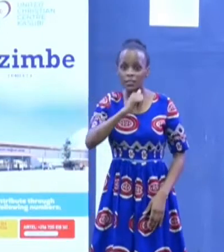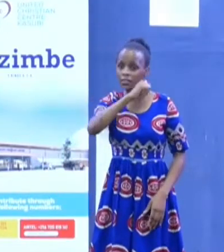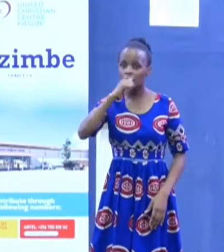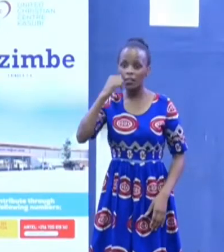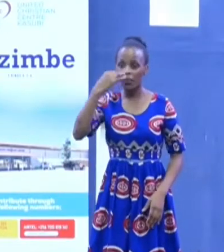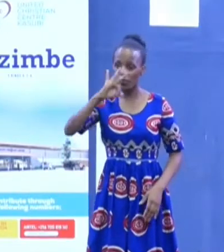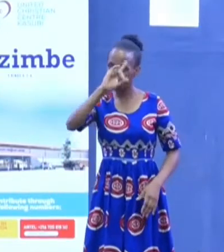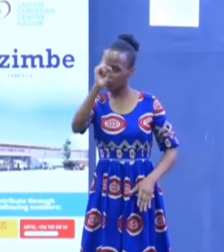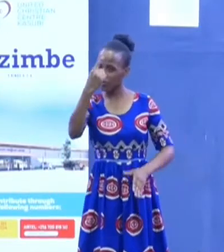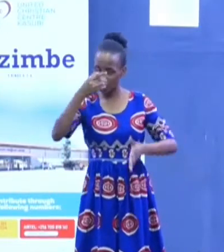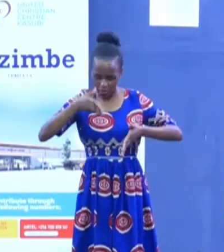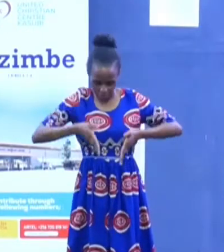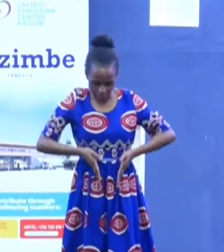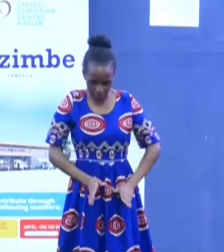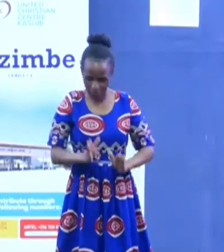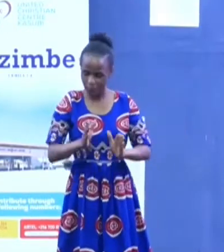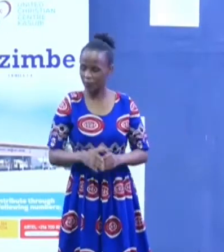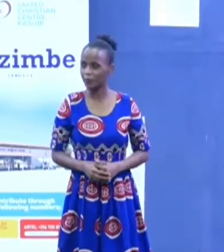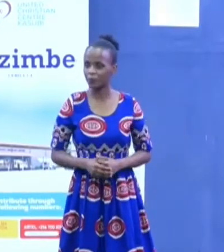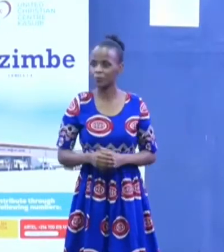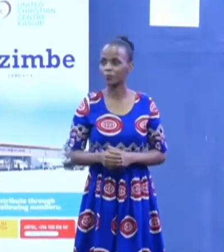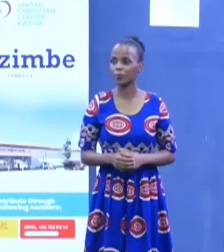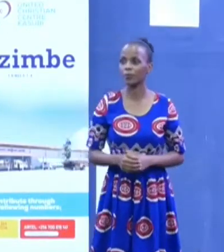firstborn. The mystery of the